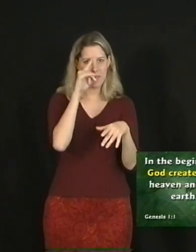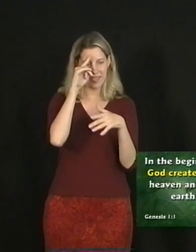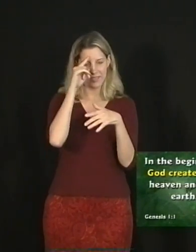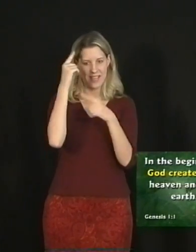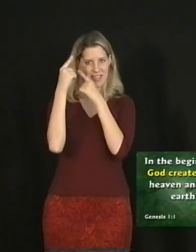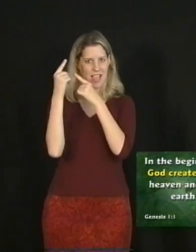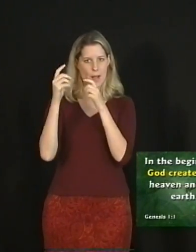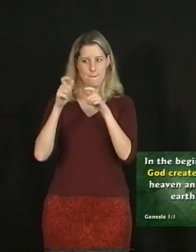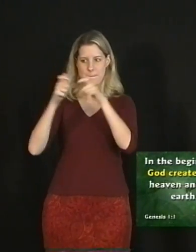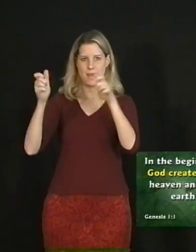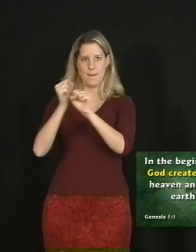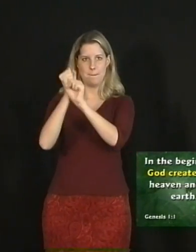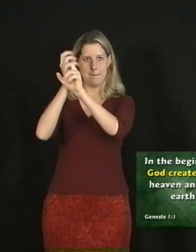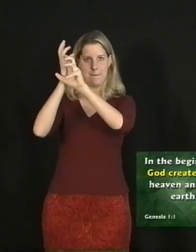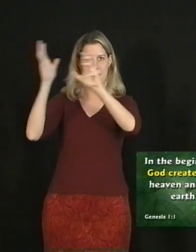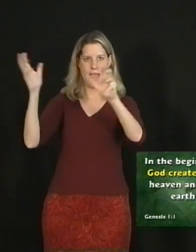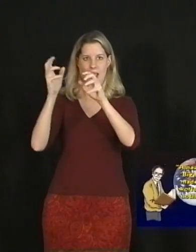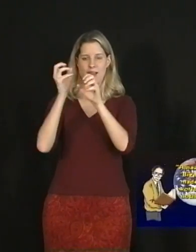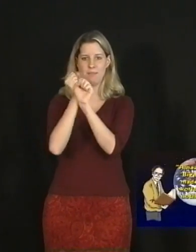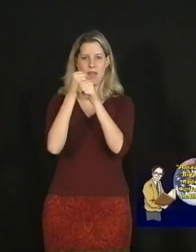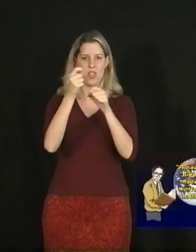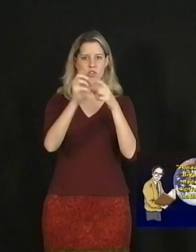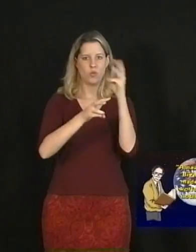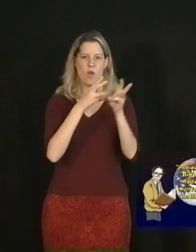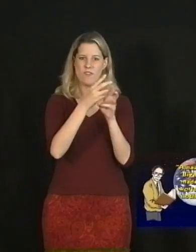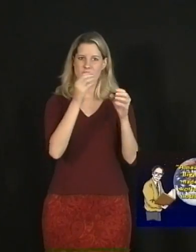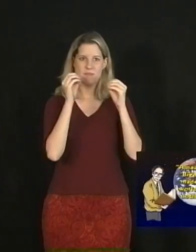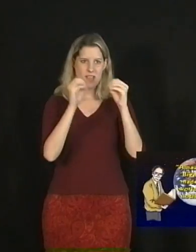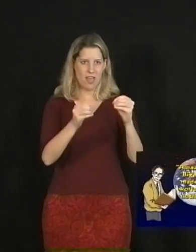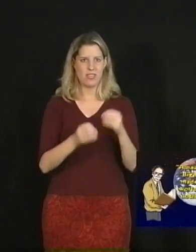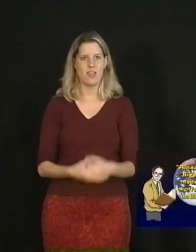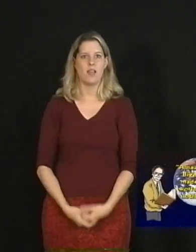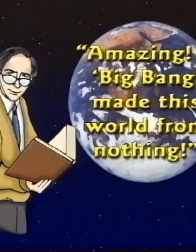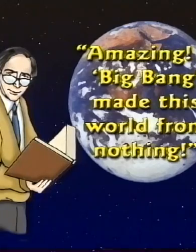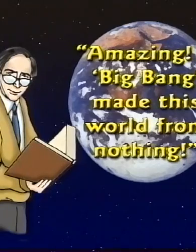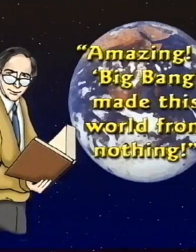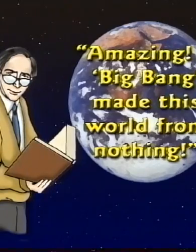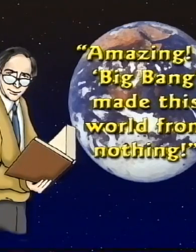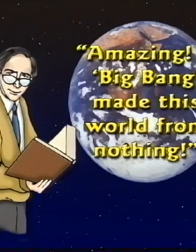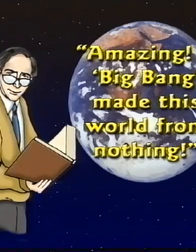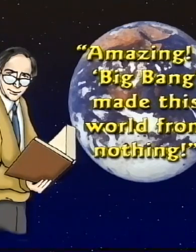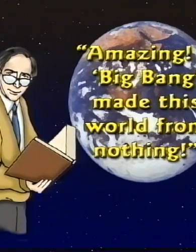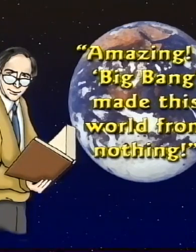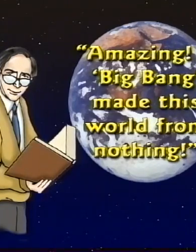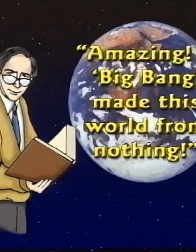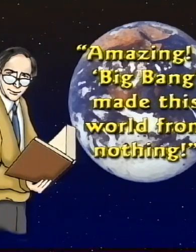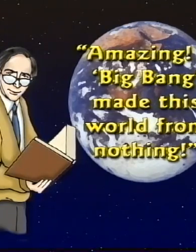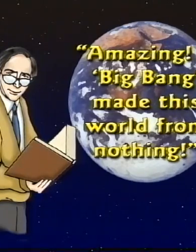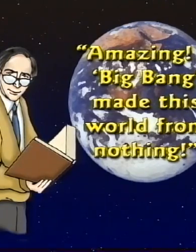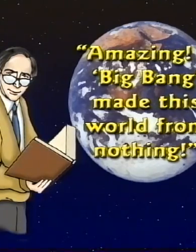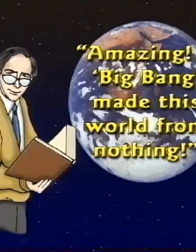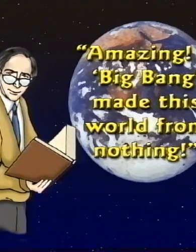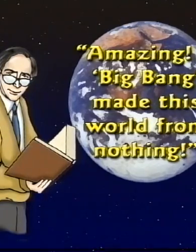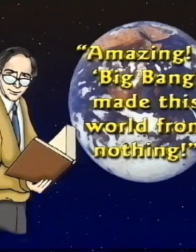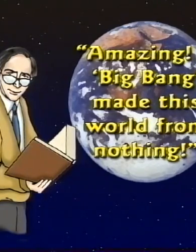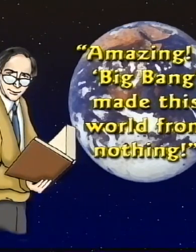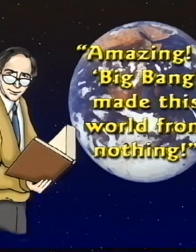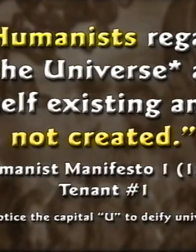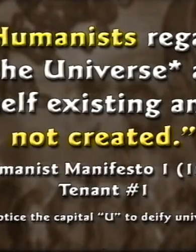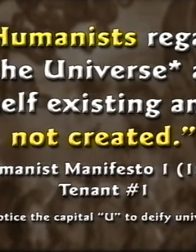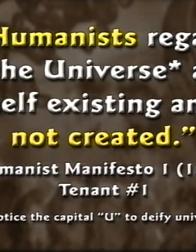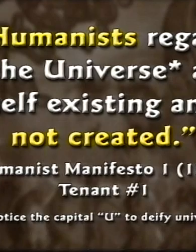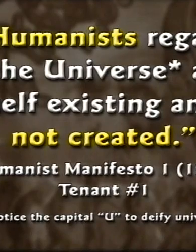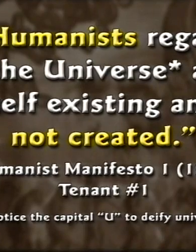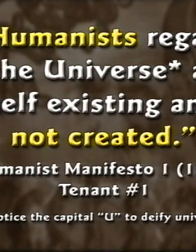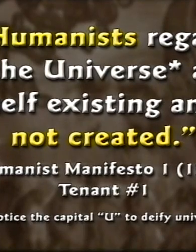world from nothing. That's called the humanist worldview. It just made itself. The first plank in the Humanist Manifesto in 1933